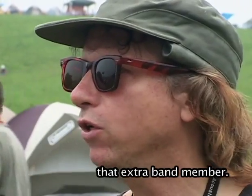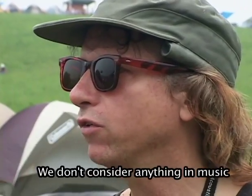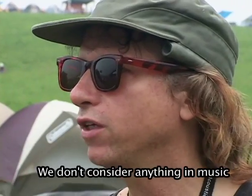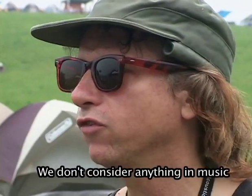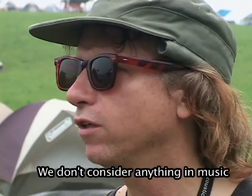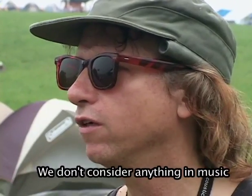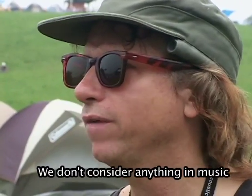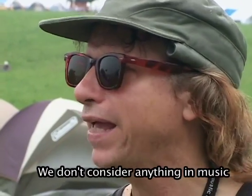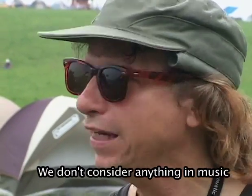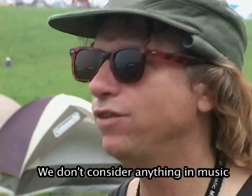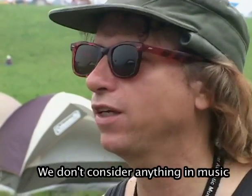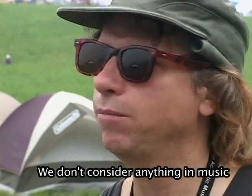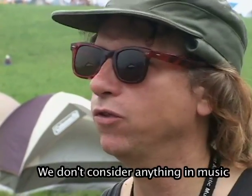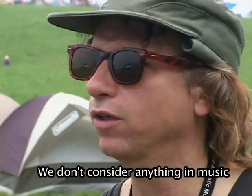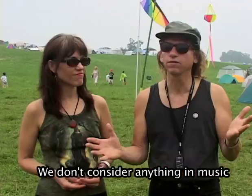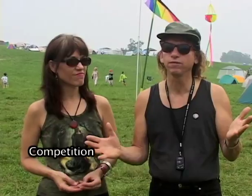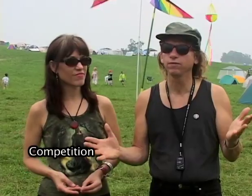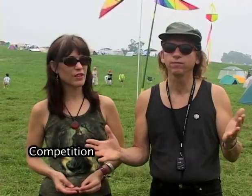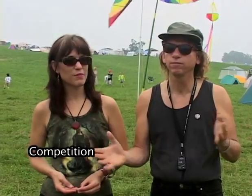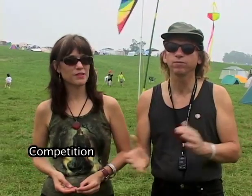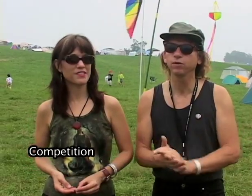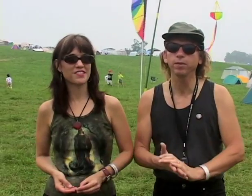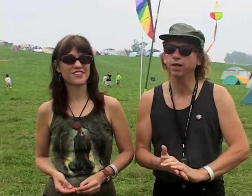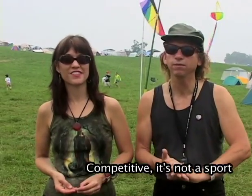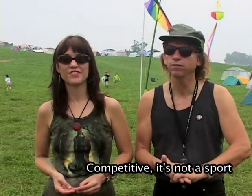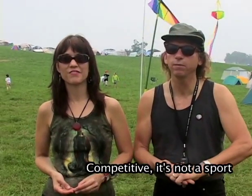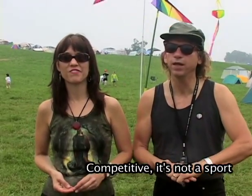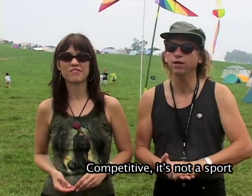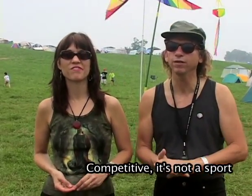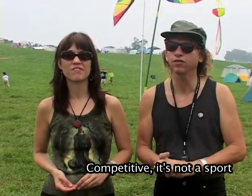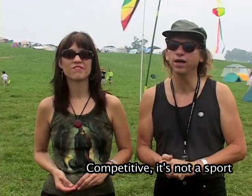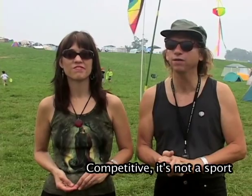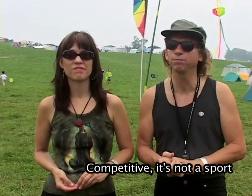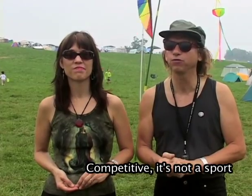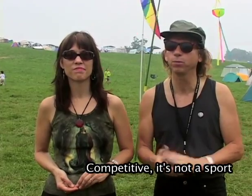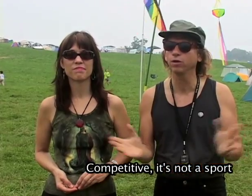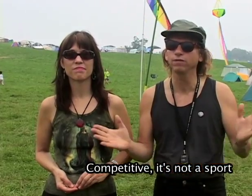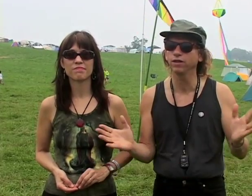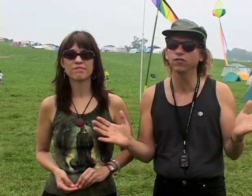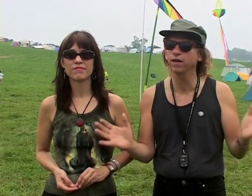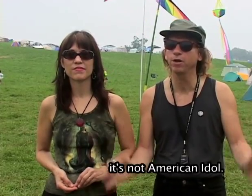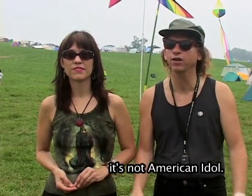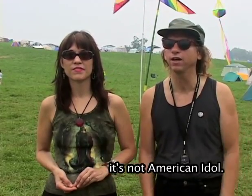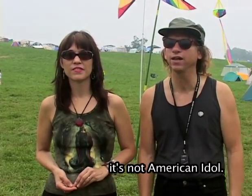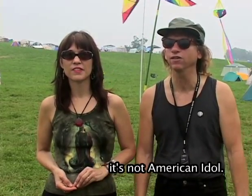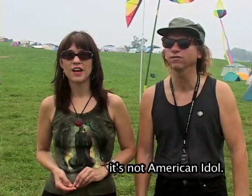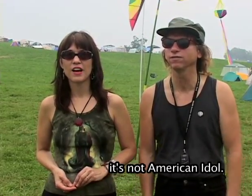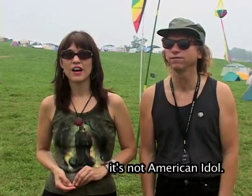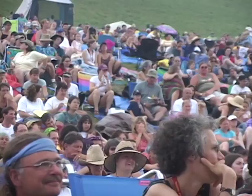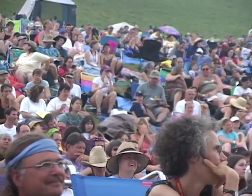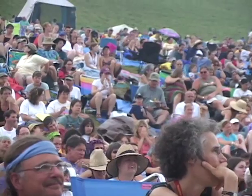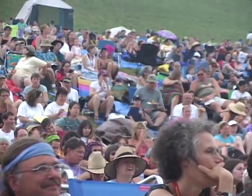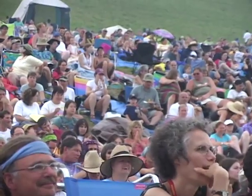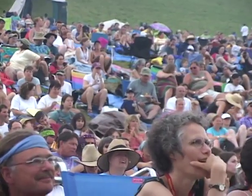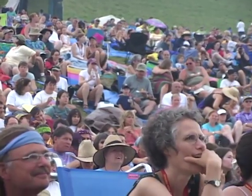member. We don't consider anything in music competitive. It's not a sport. It's not American Idol. I